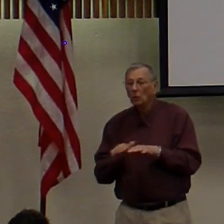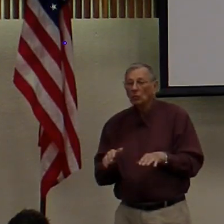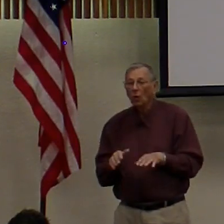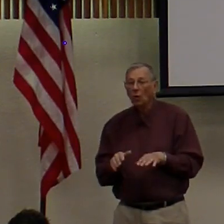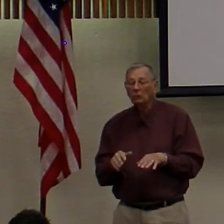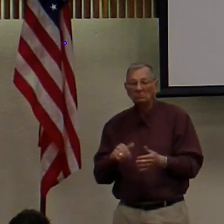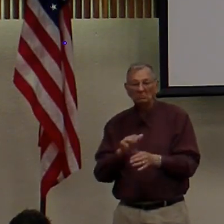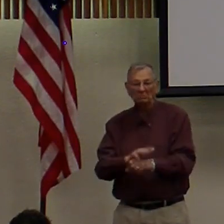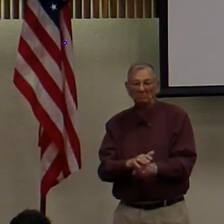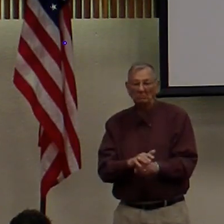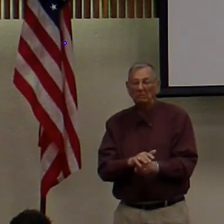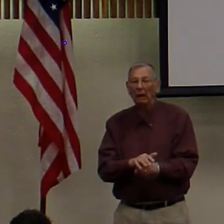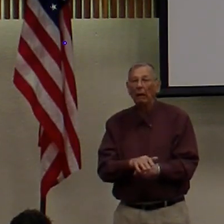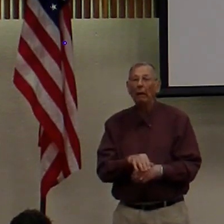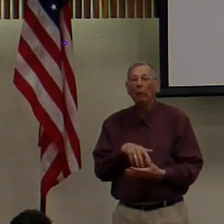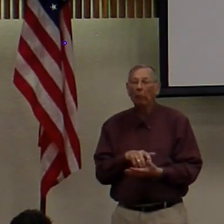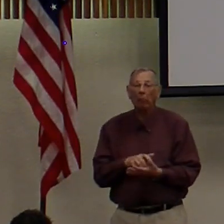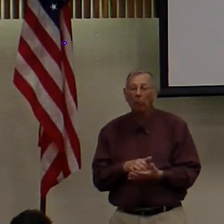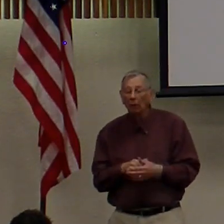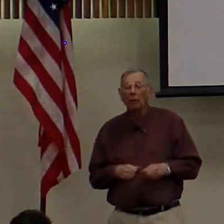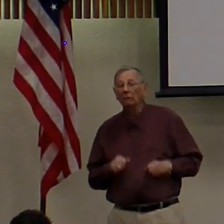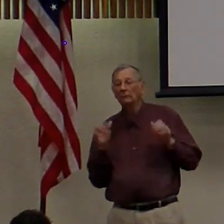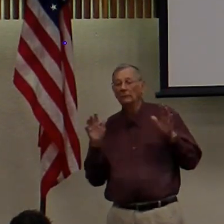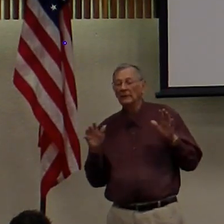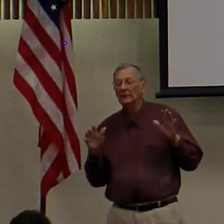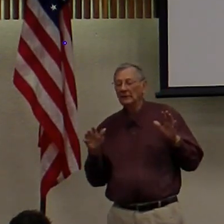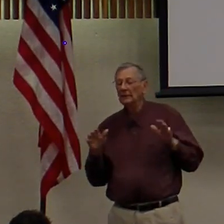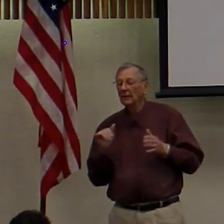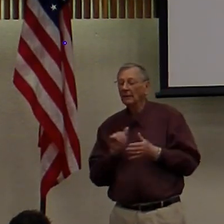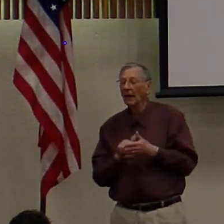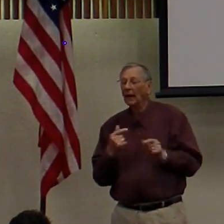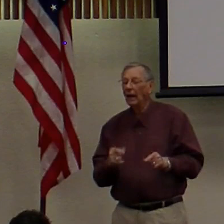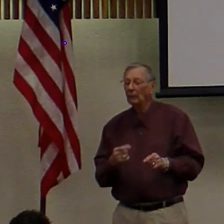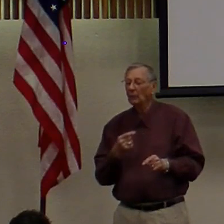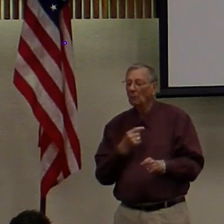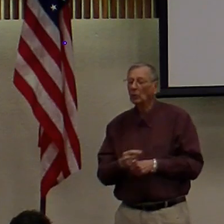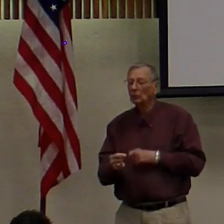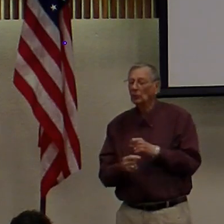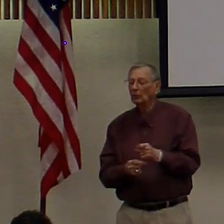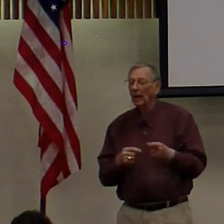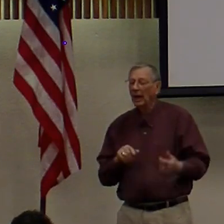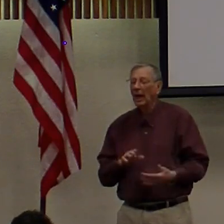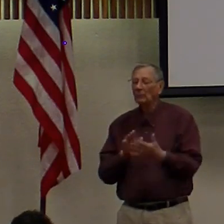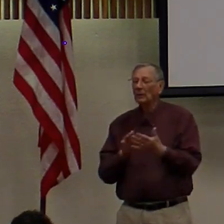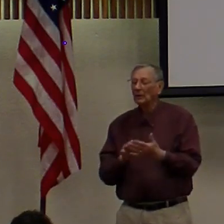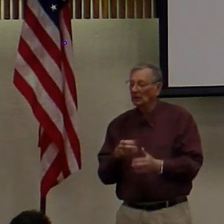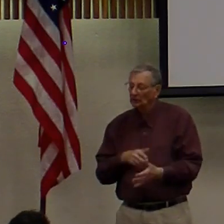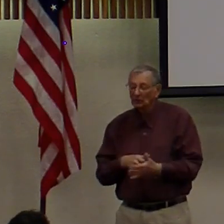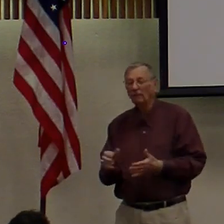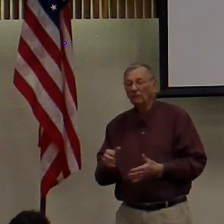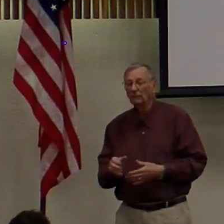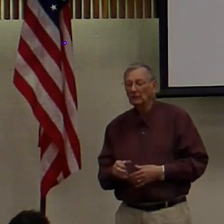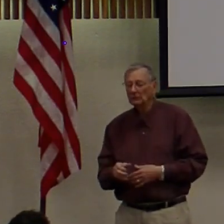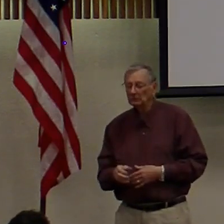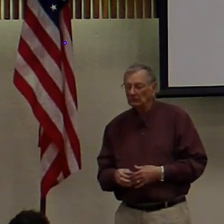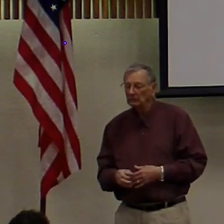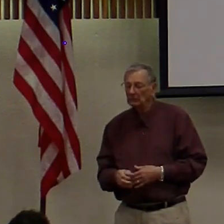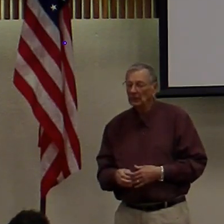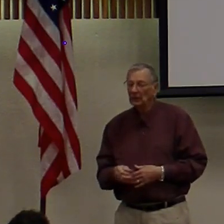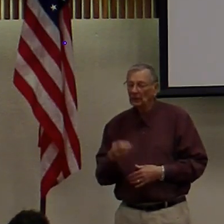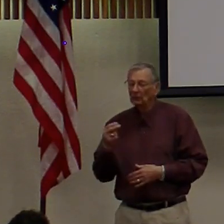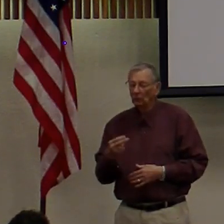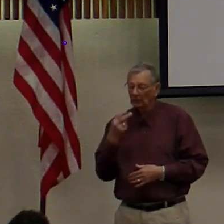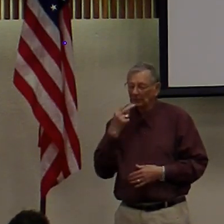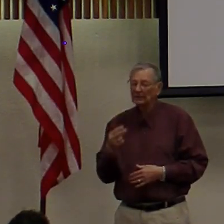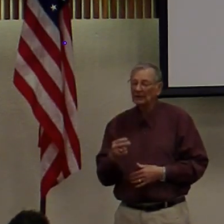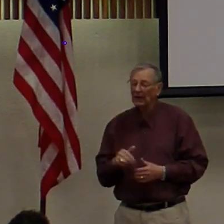under pressure. That's always the case when we see persecution addressed. It's going to be tough. And historically, we